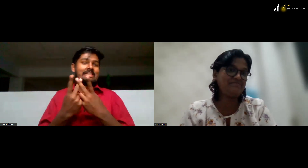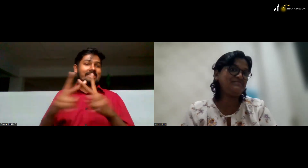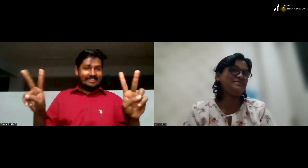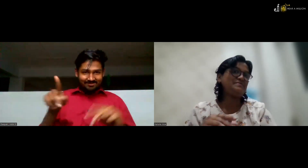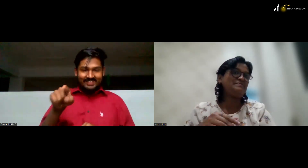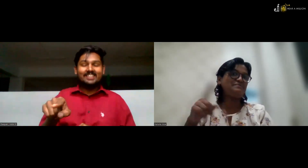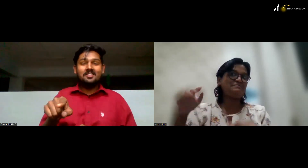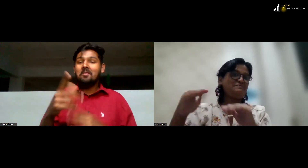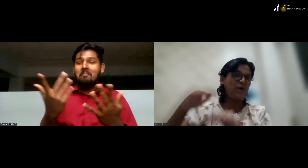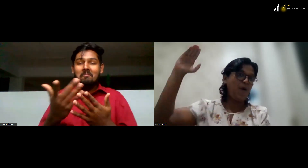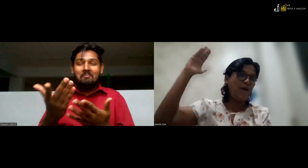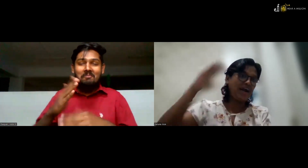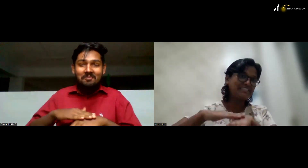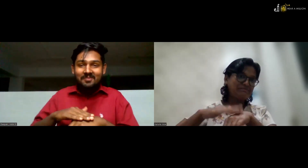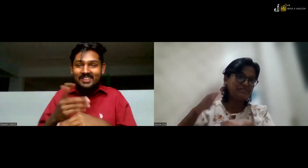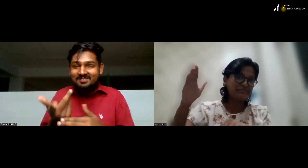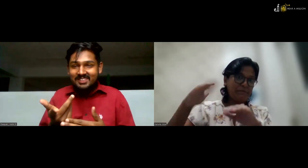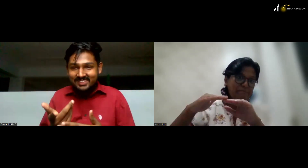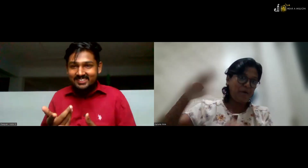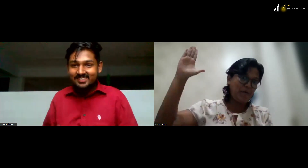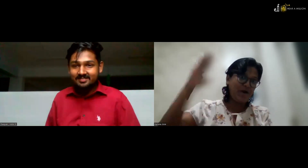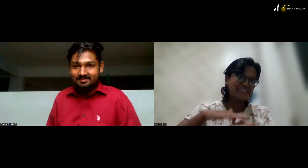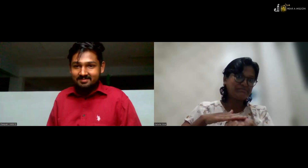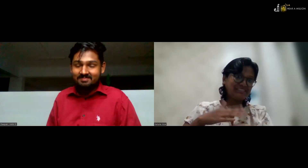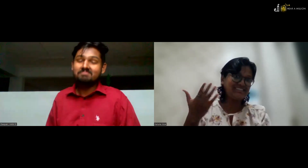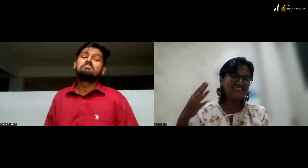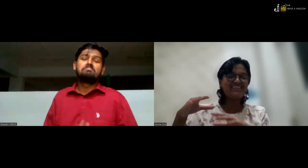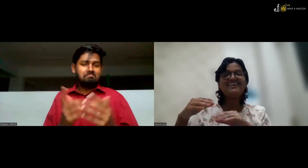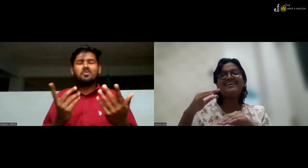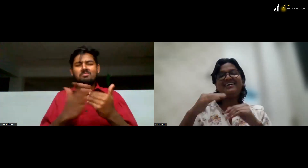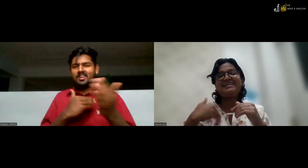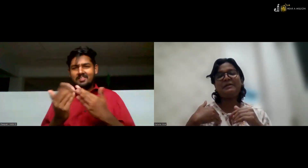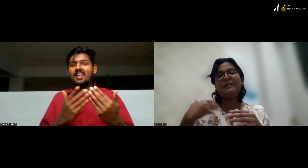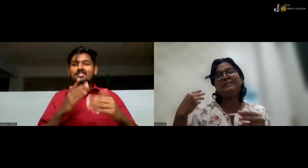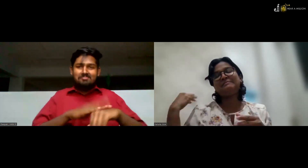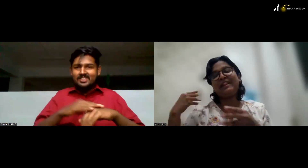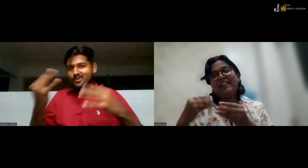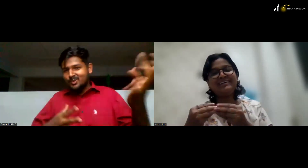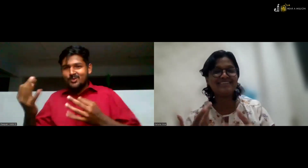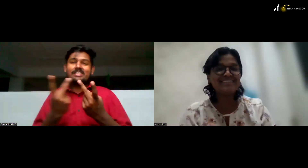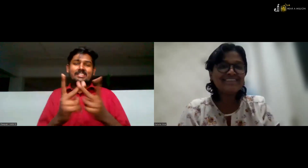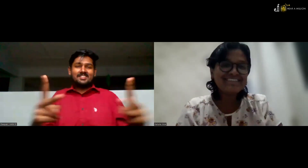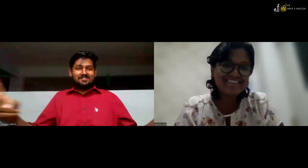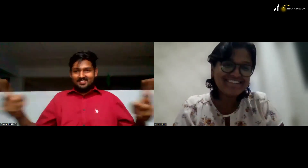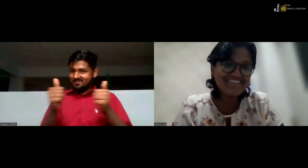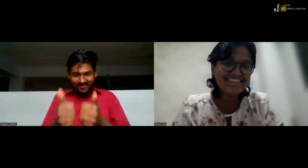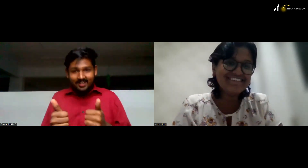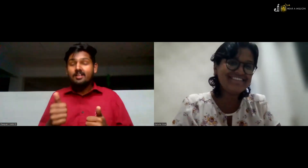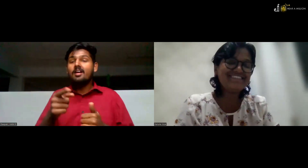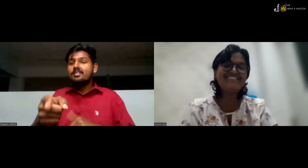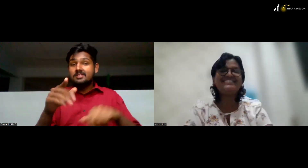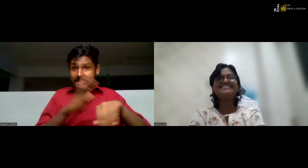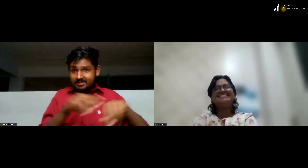journey and challenges. So would your challenges would be same or different? So I think he's more experienced, but it doesn't